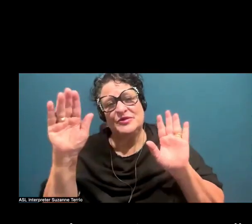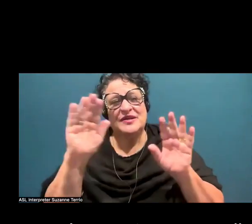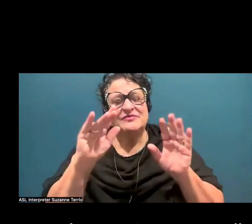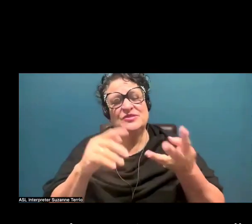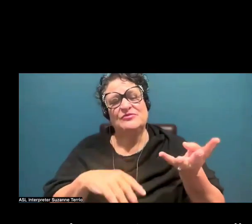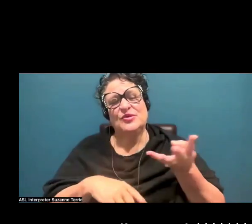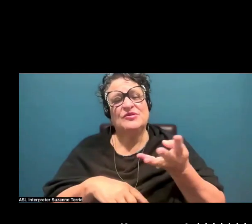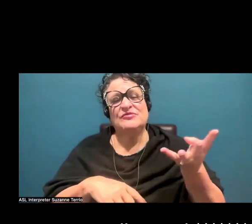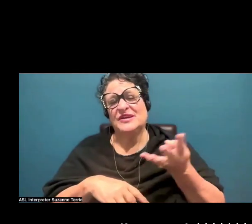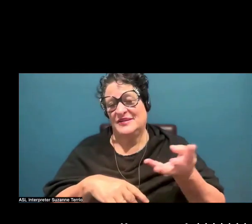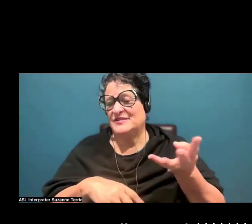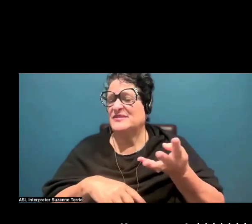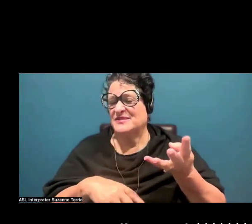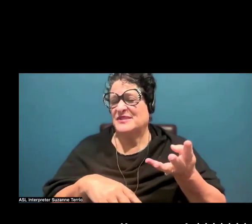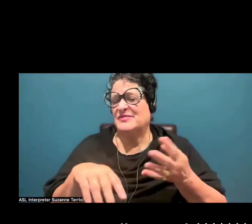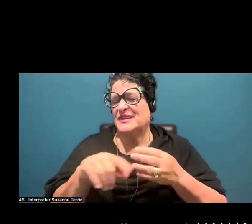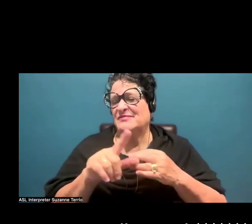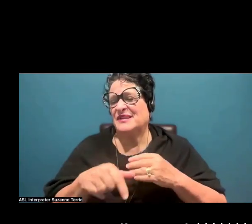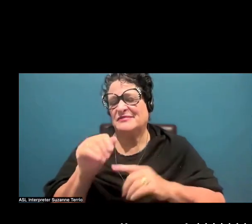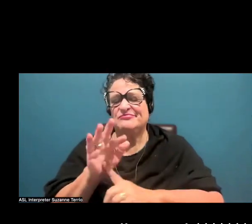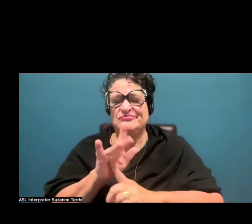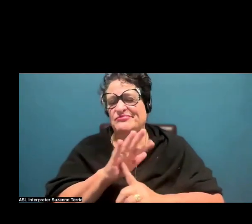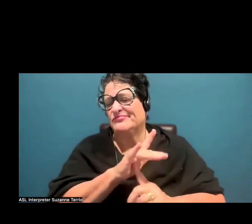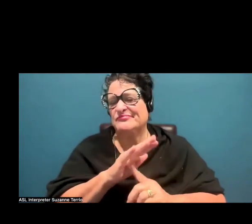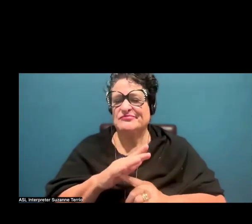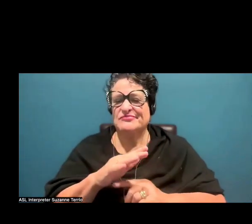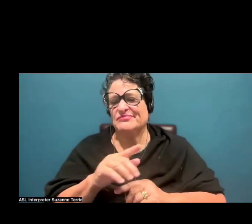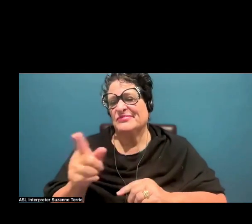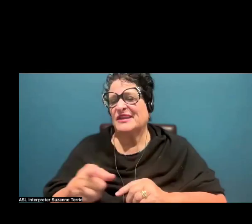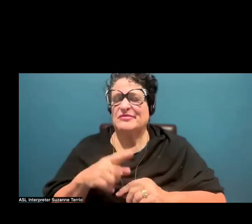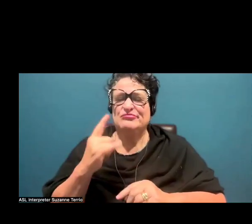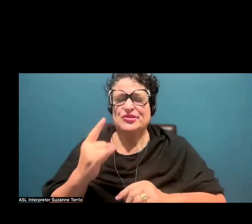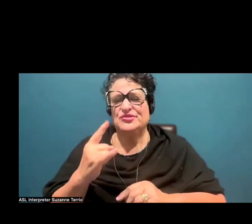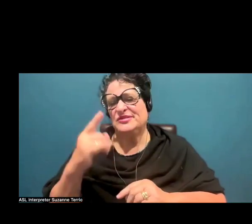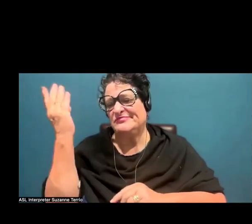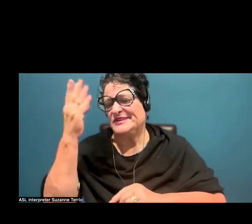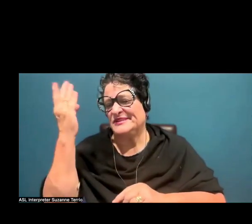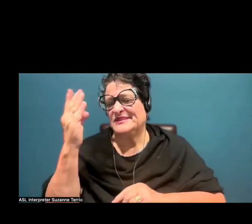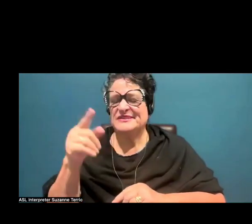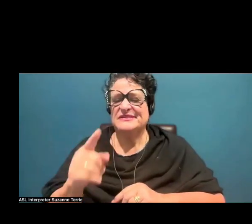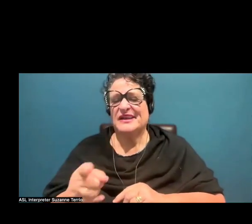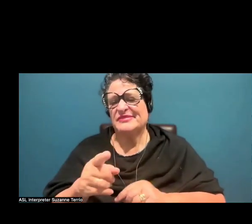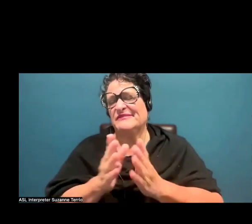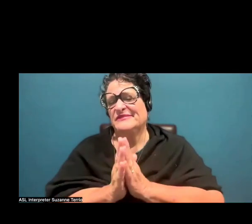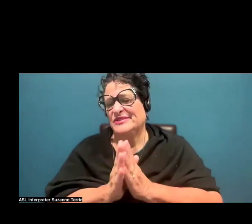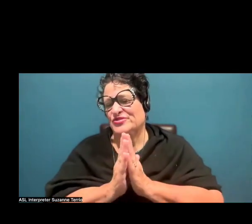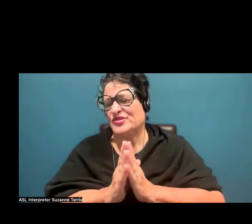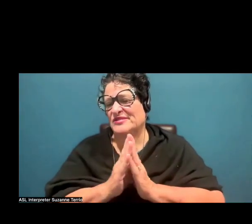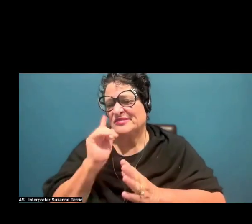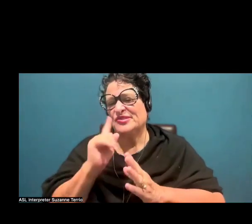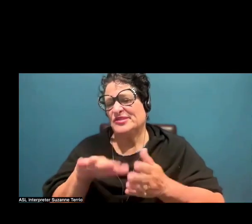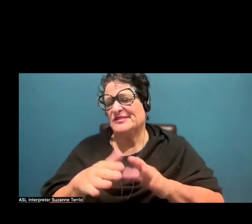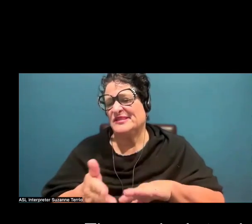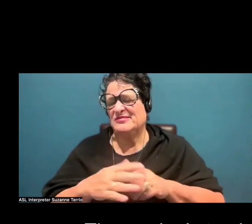us before it's all lit candles and bullshit speeches down at the vigil. You'd hate it, I whisper to them. The crowds,